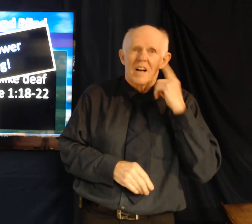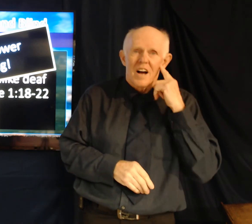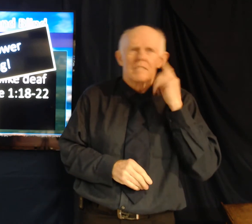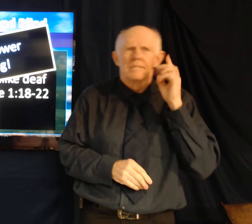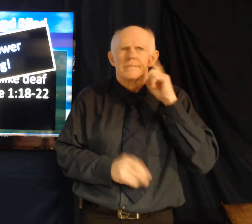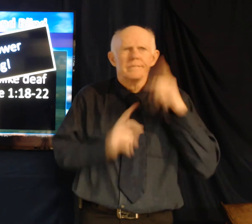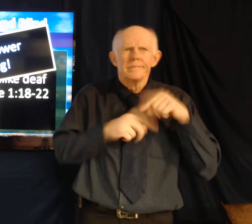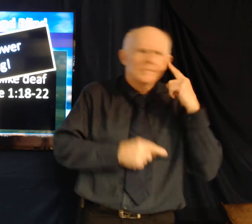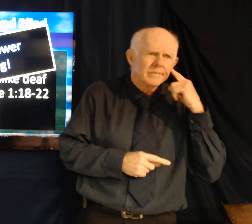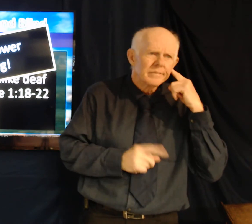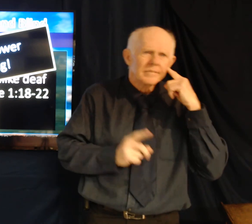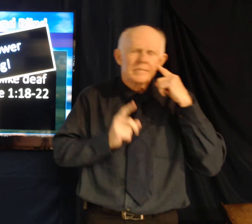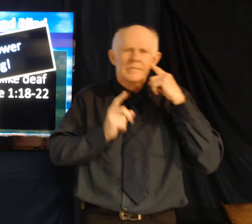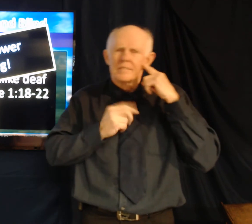And has the power to do so.